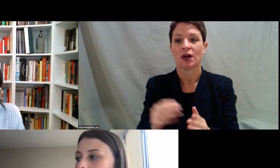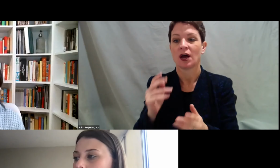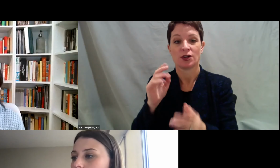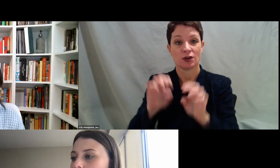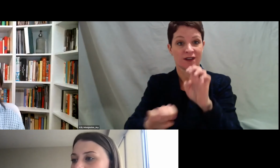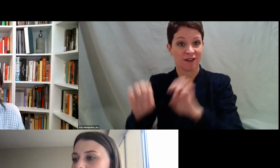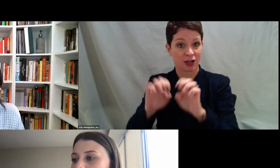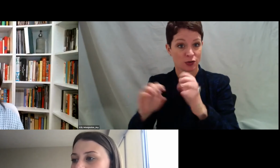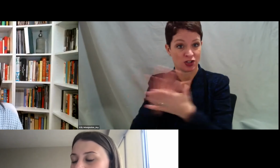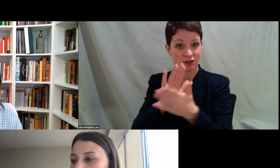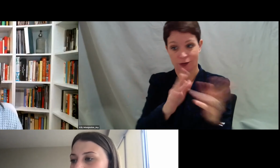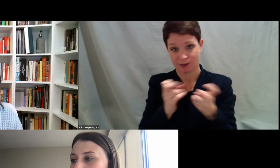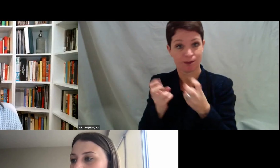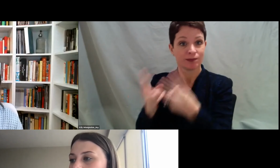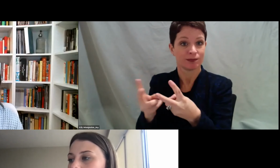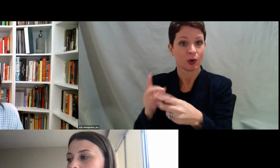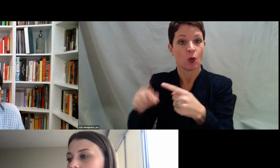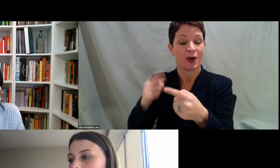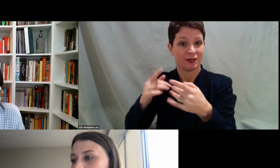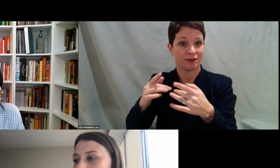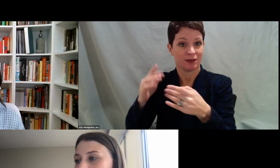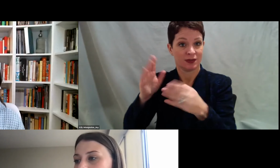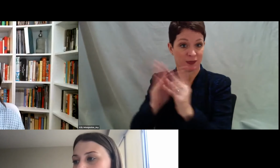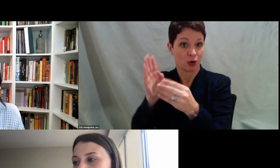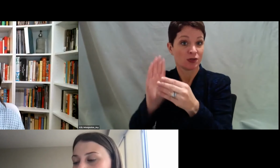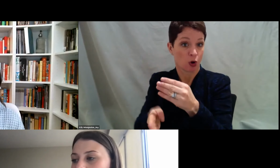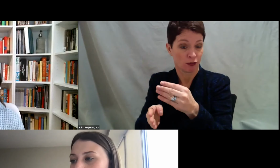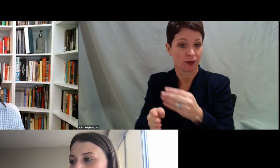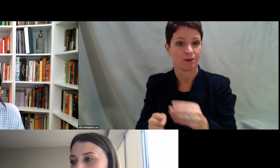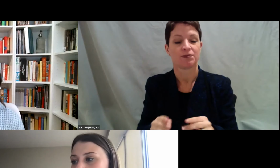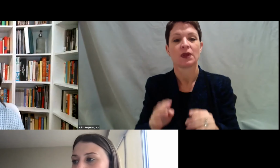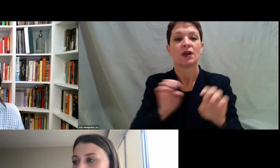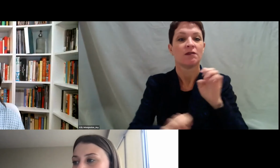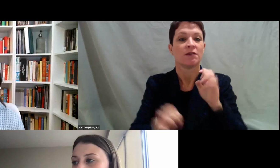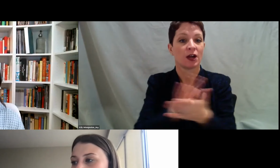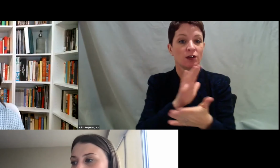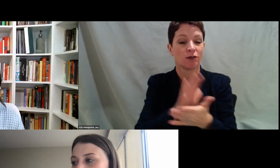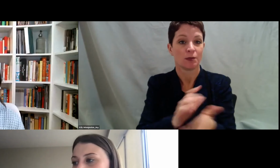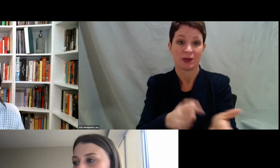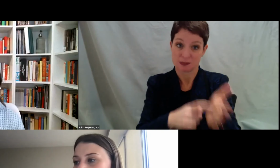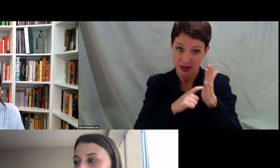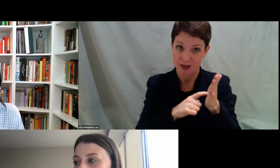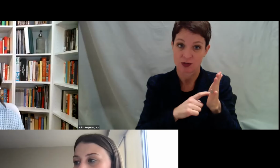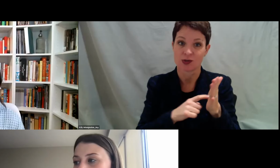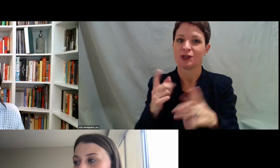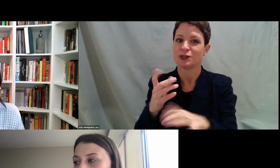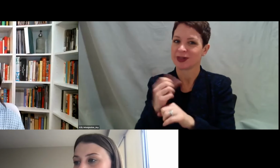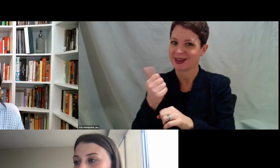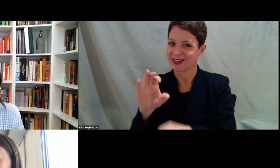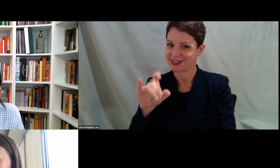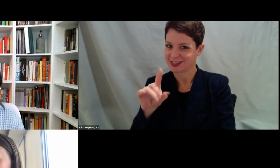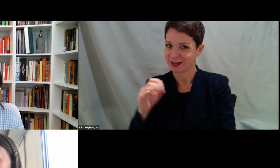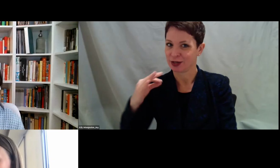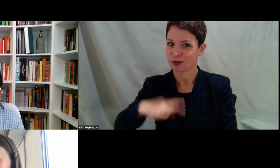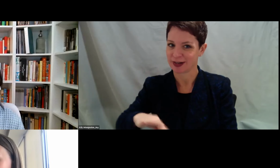evaluation form once the event is over. The evaluation form is mandatory to receive CLE